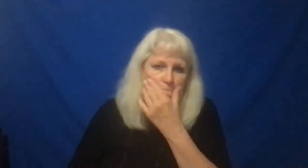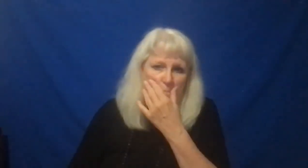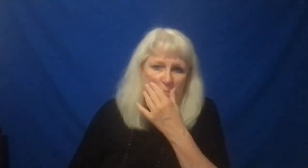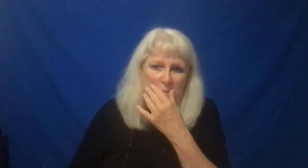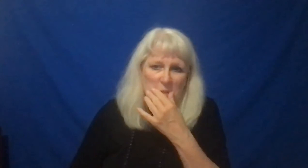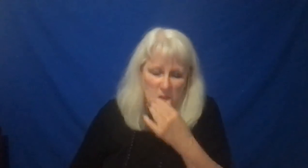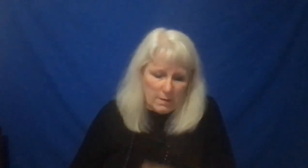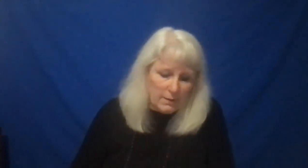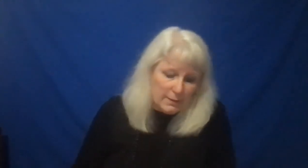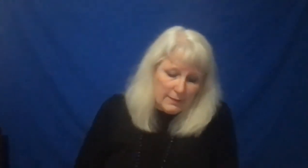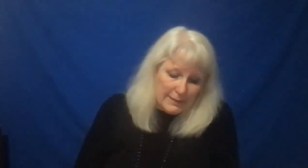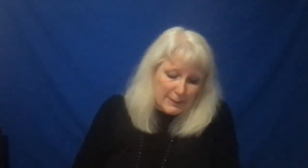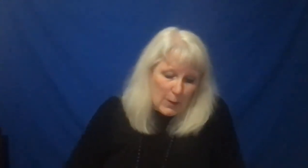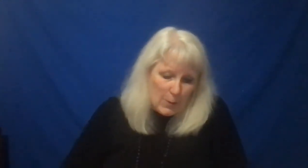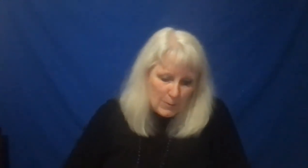So it truly is an honor.